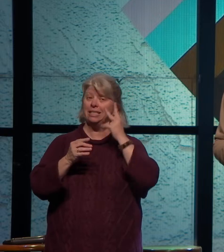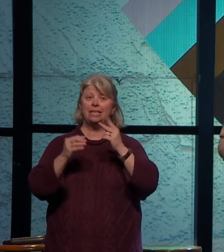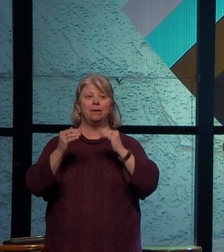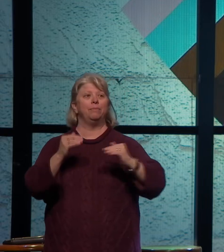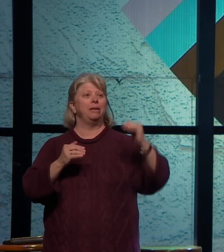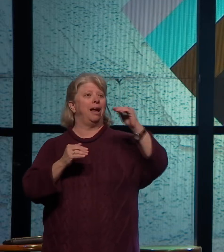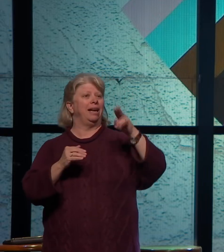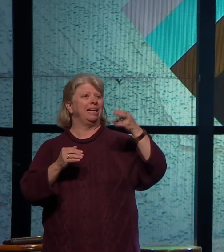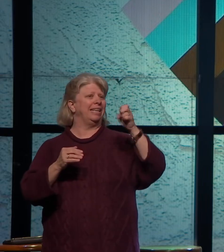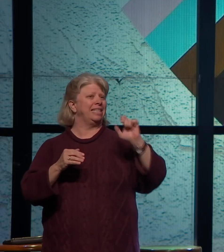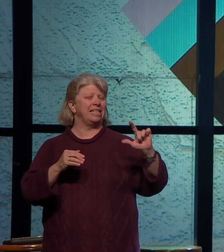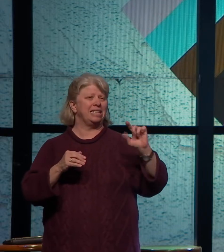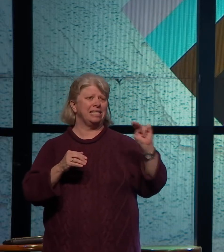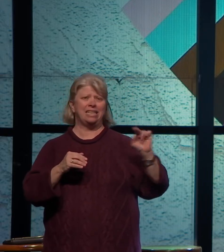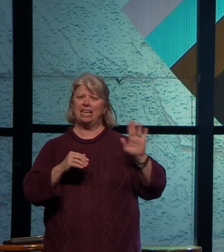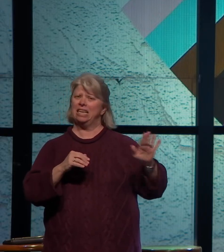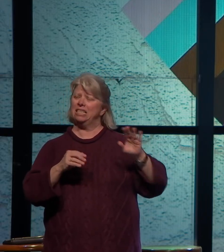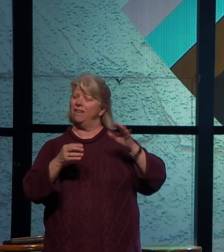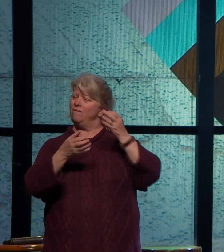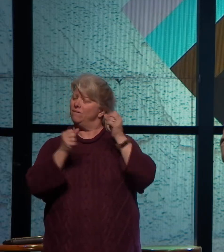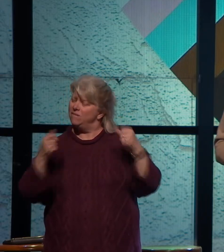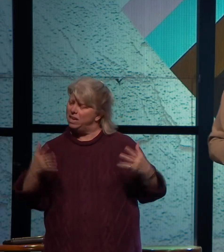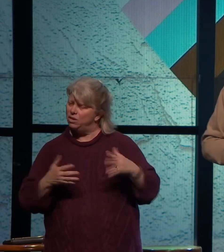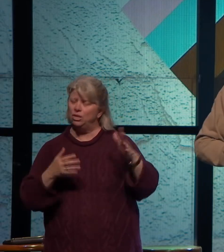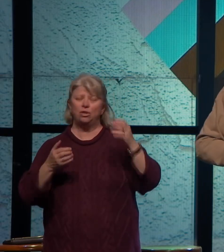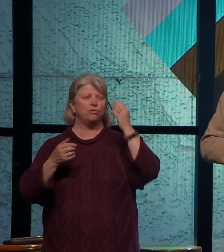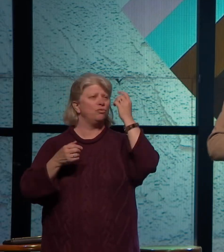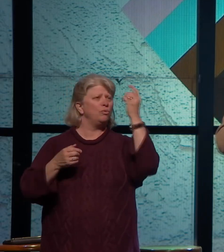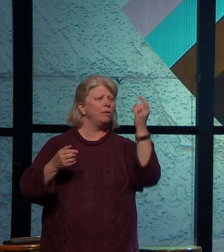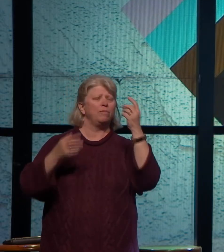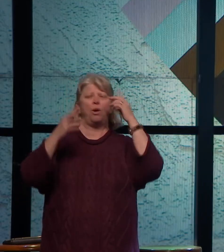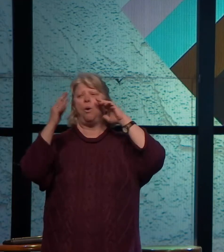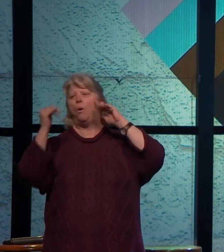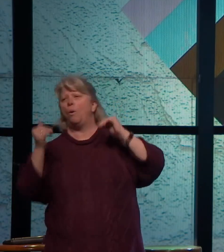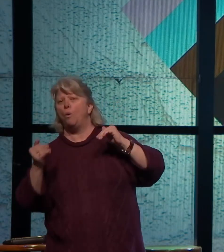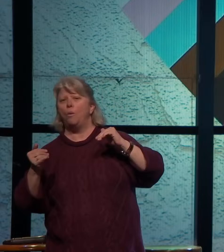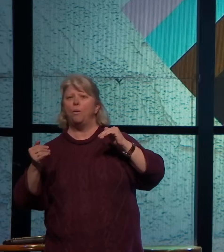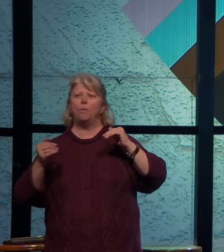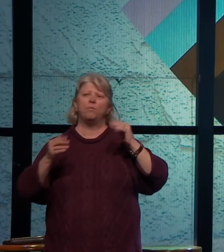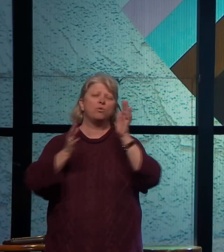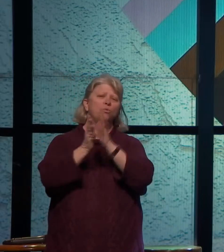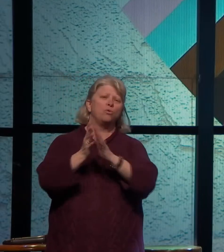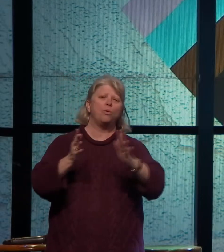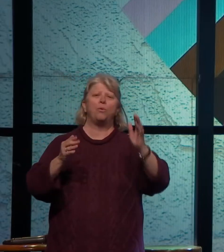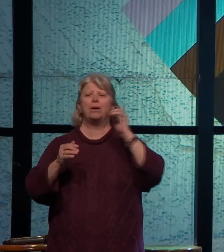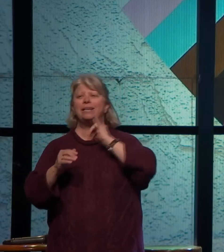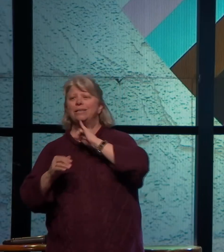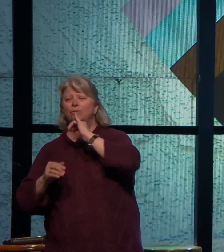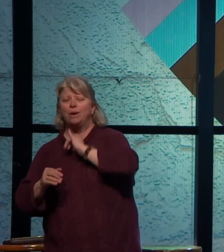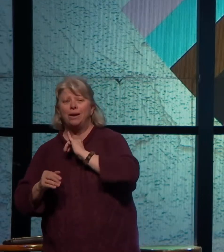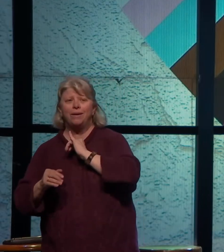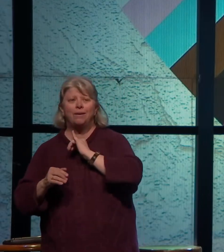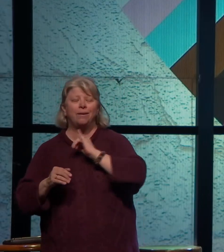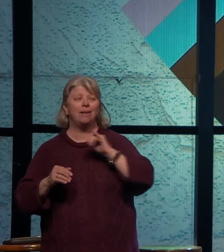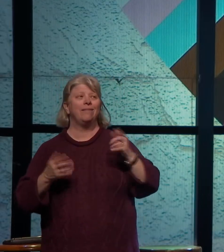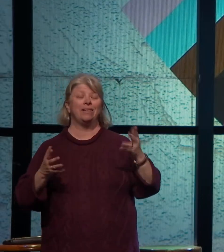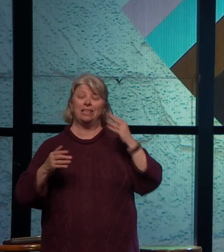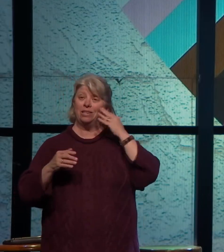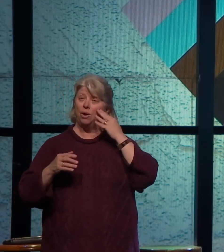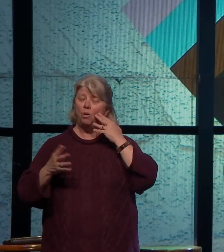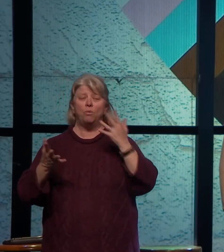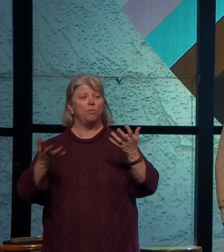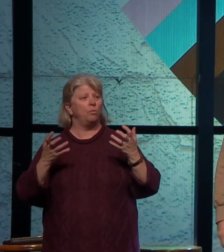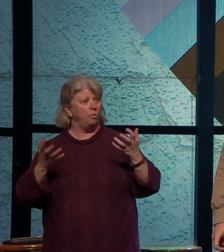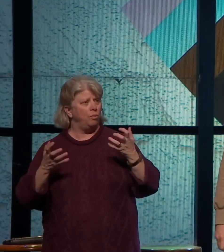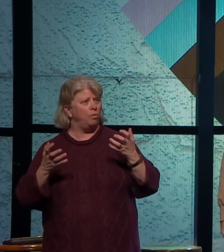beyond Nathanael's fears, his dreams and his hopes about a glorious Israel. He knows what he